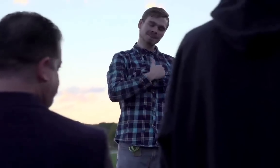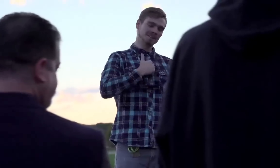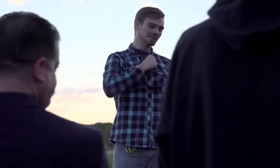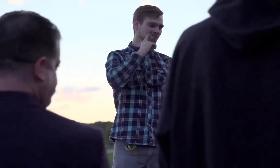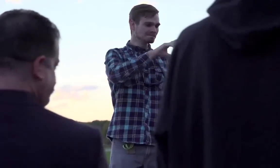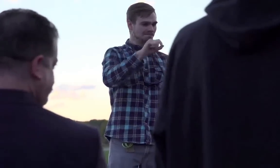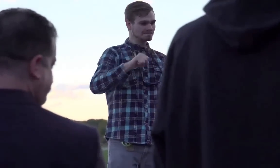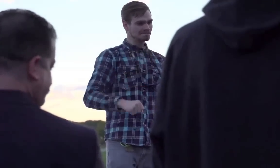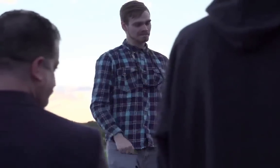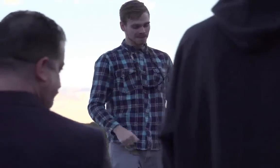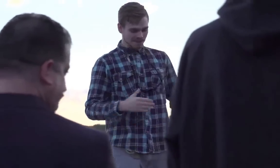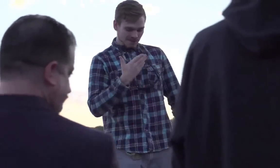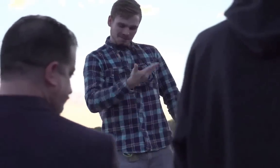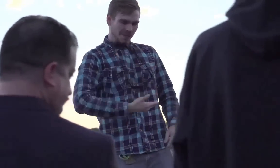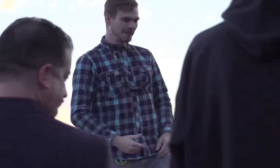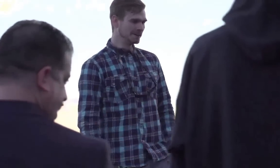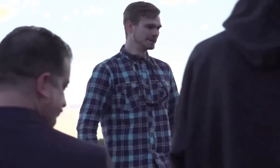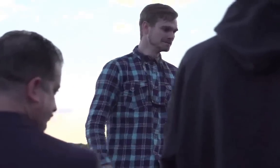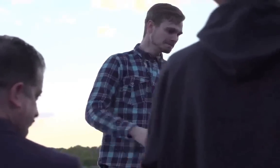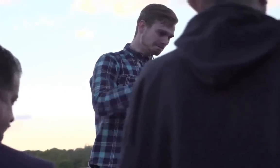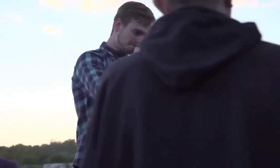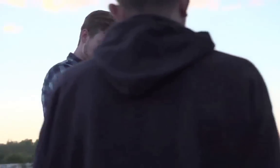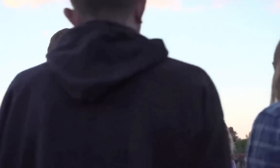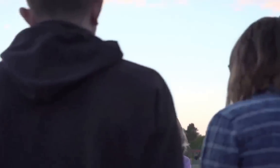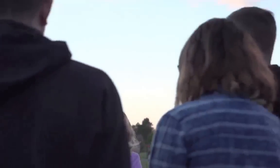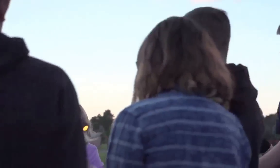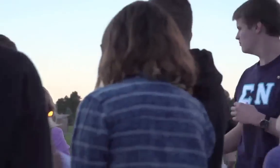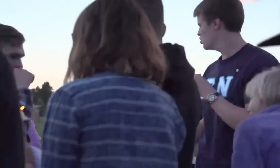I'm so sorry for your loss.